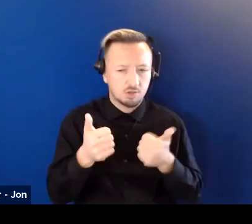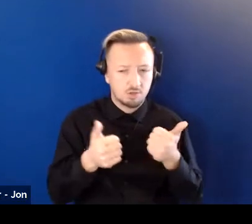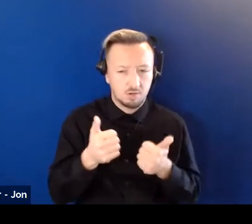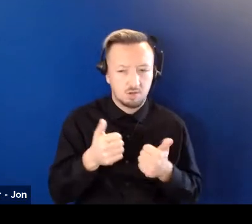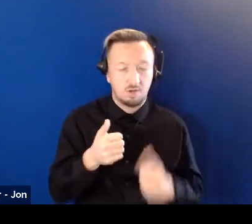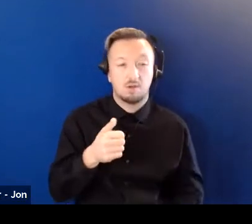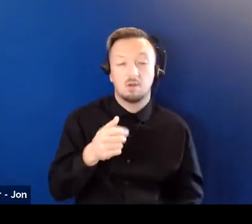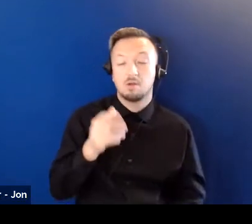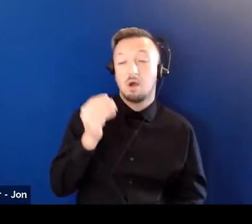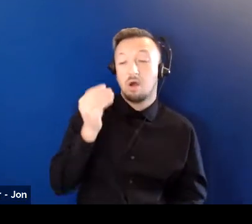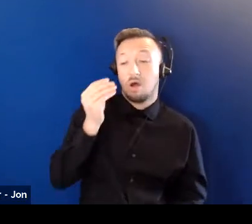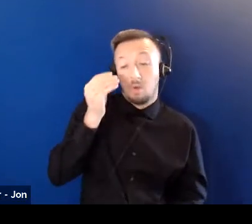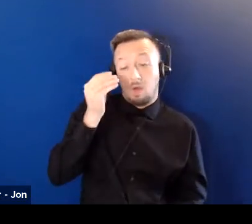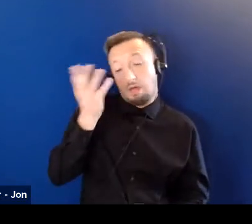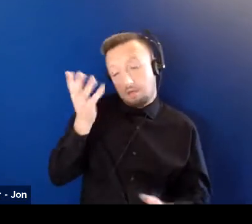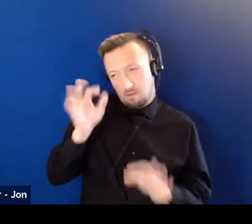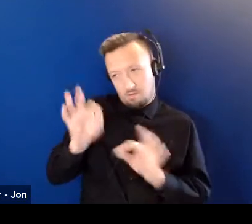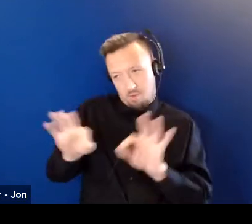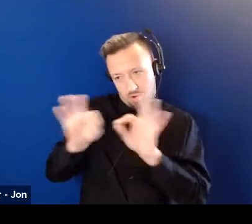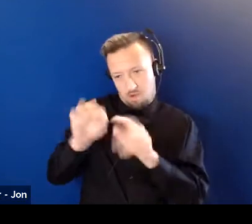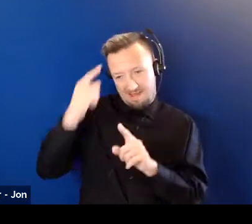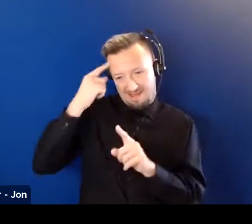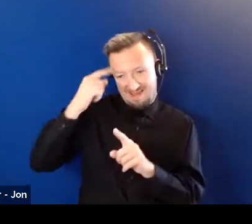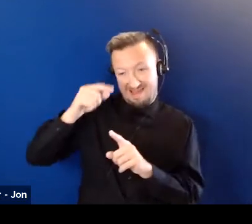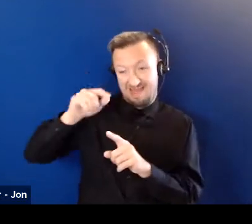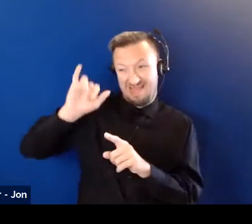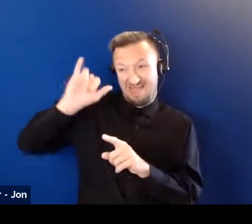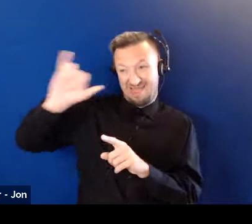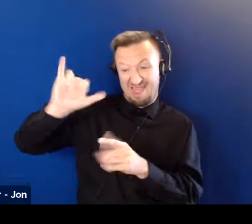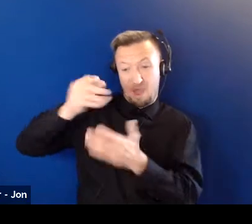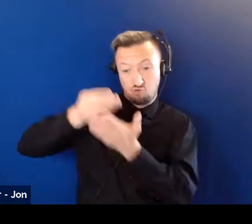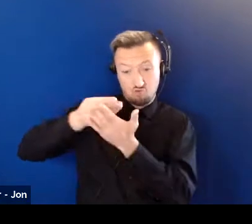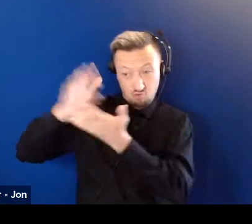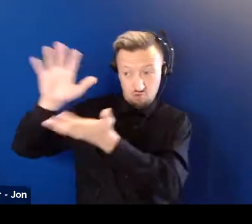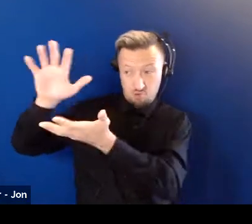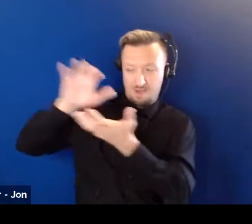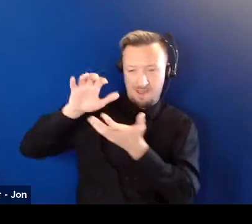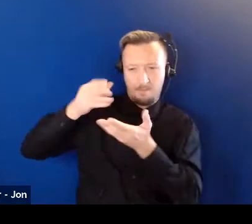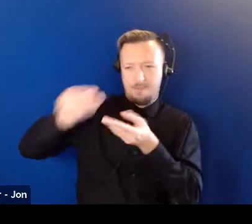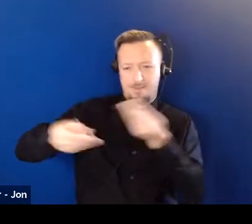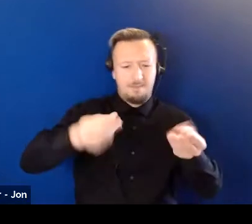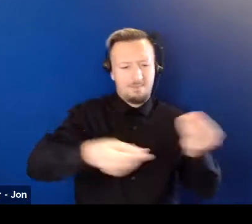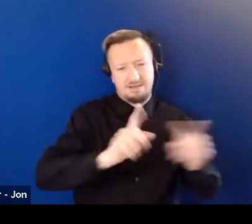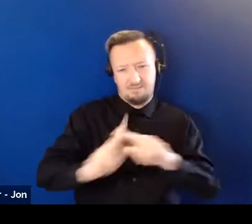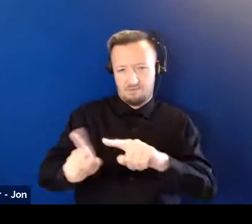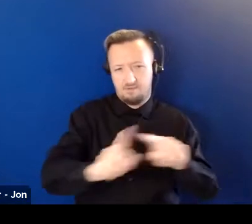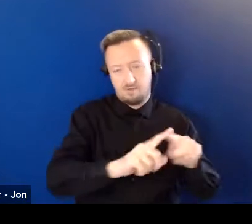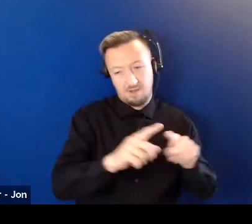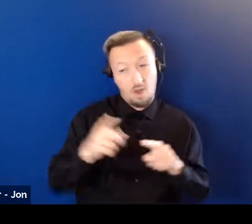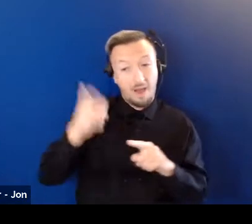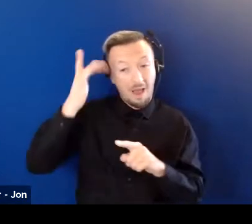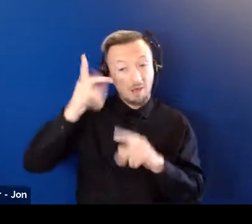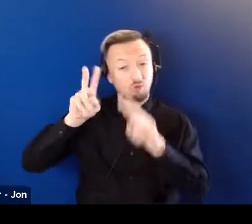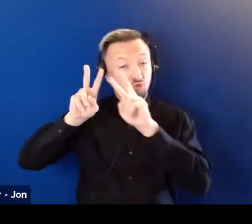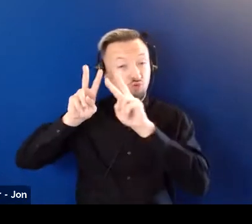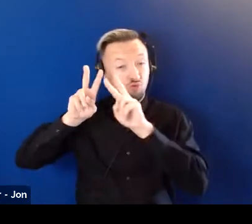this grant covers various expenses. So a big part of this grant, because it's a research grant,